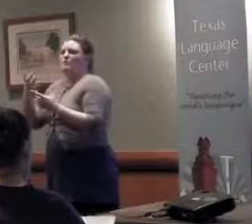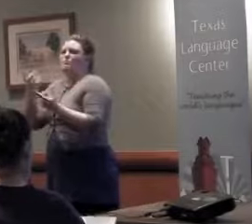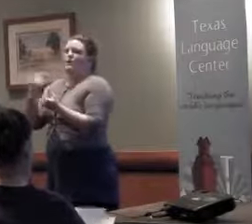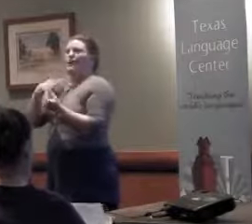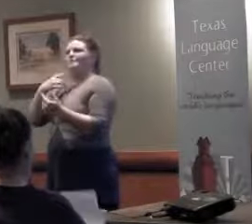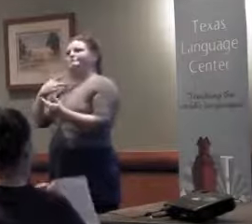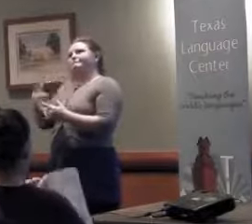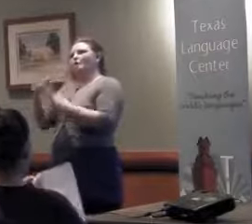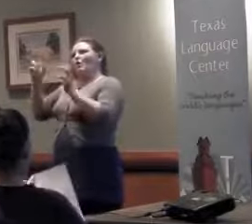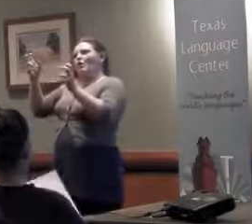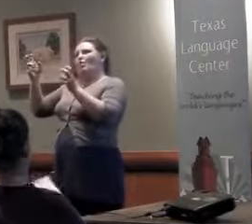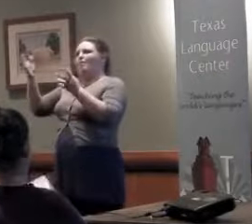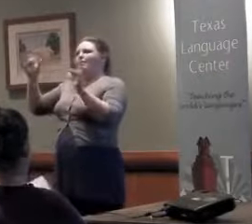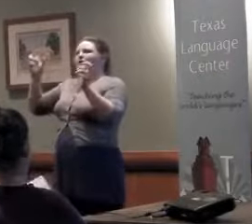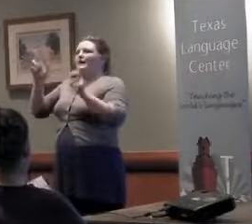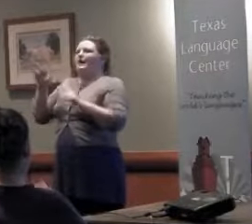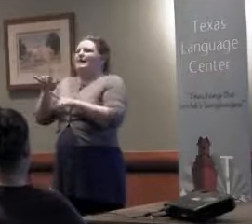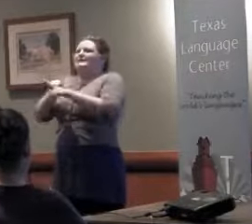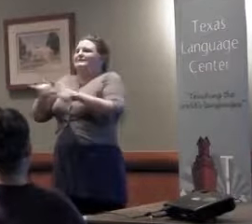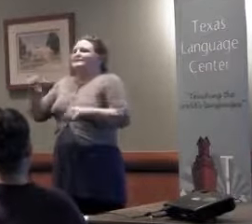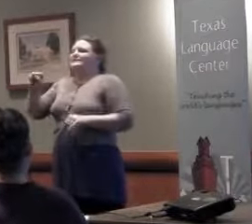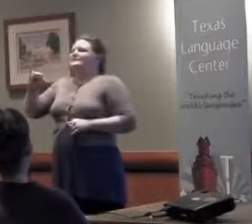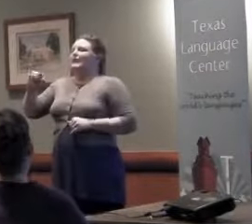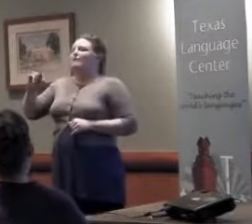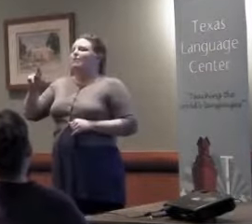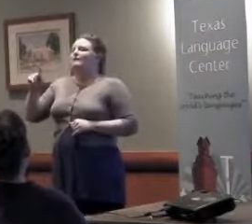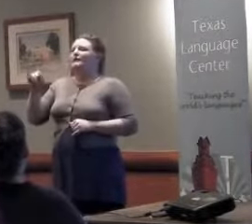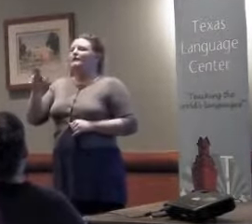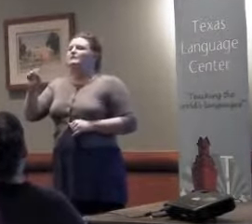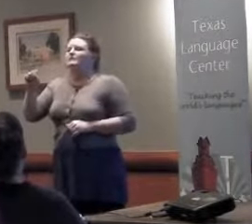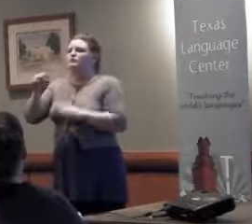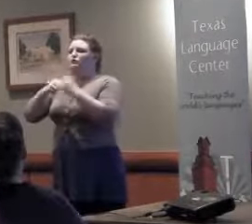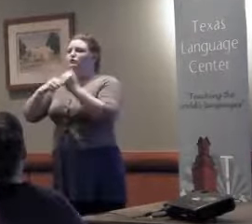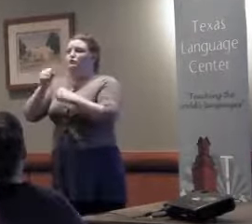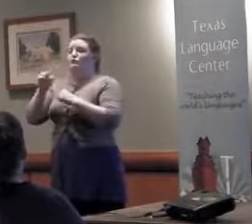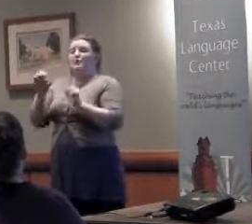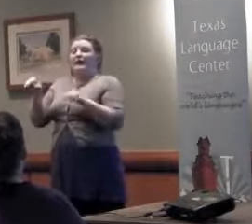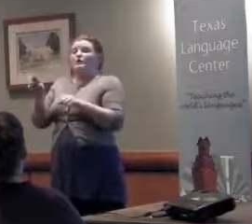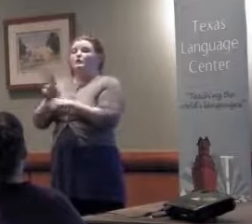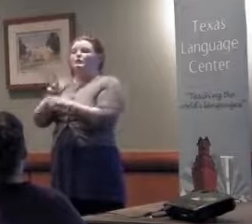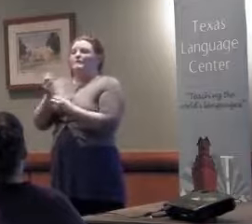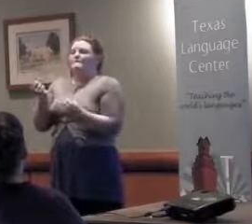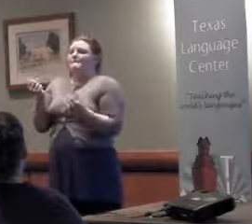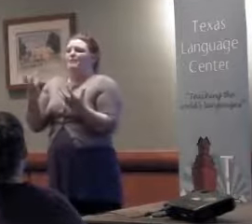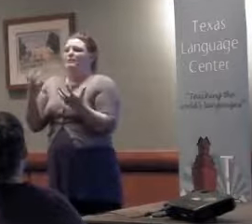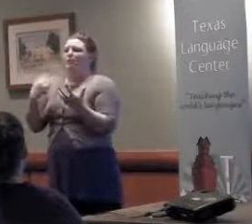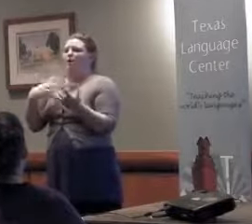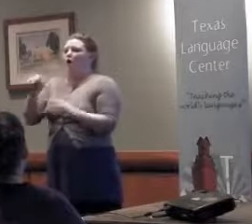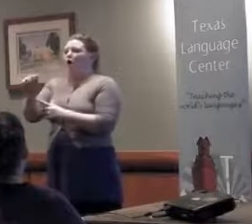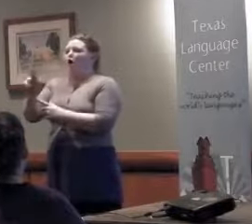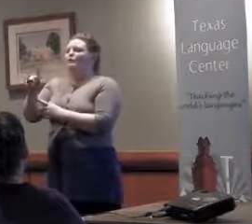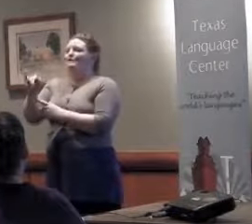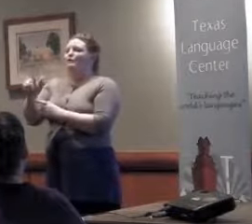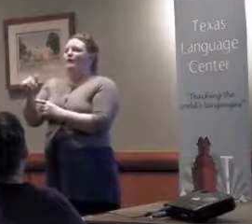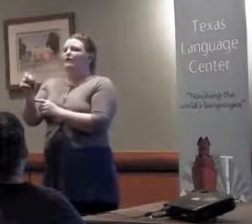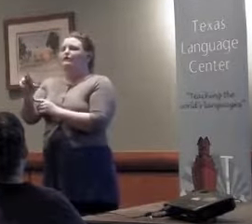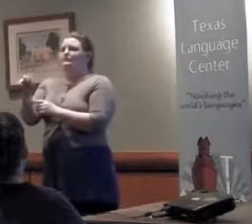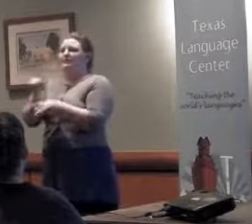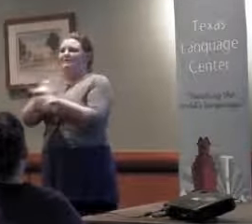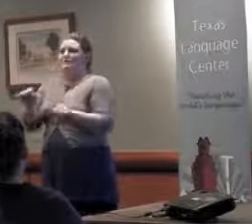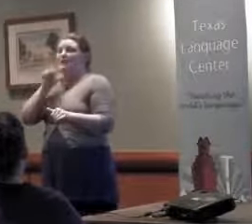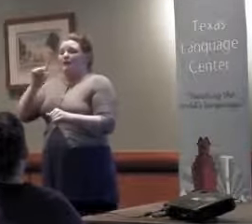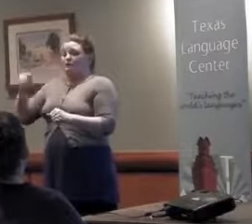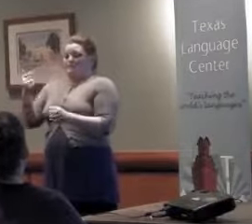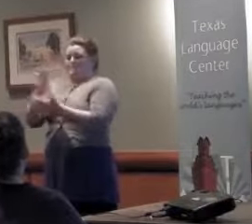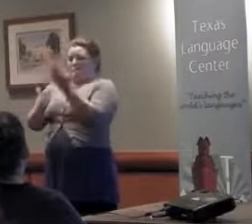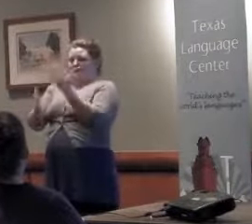or what others have tended to call, simultaneous structure, so that you can use multiple articulators at the same time, not just your hands, so not just